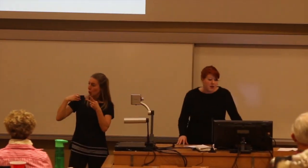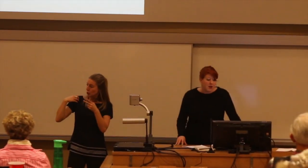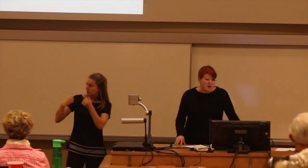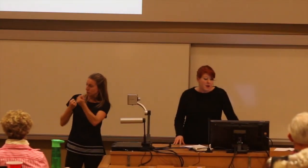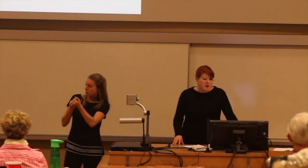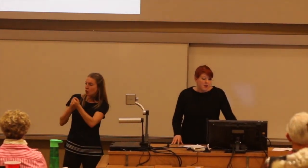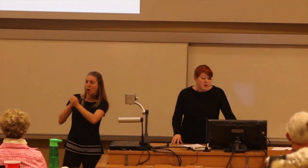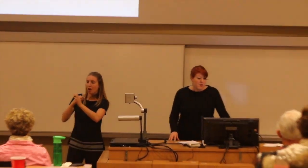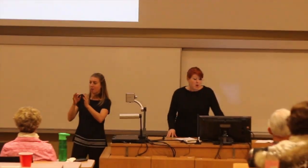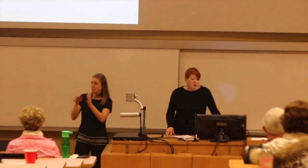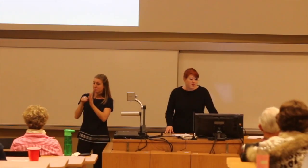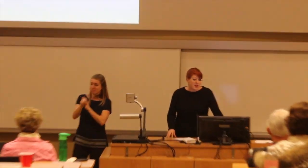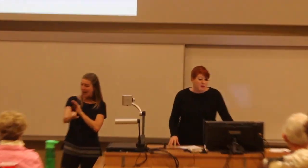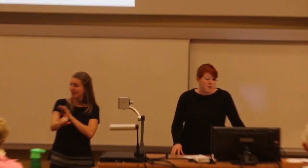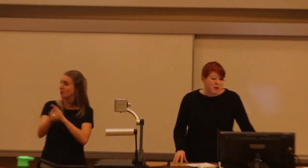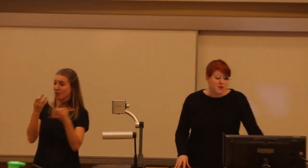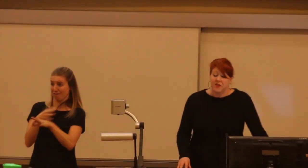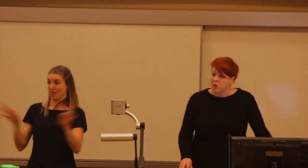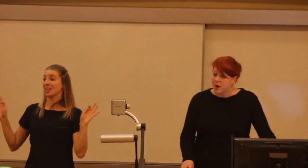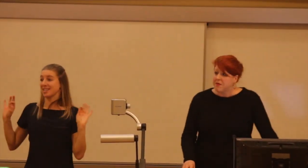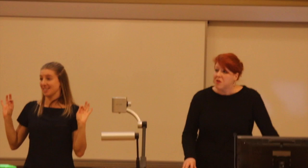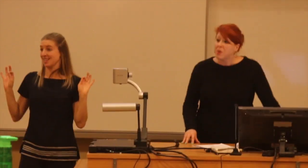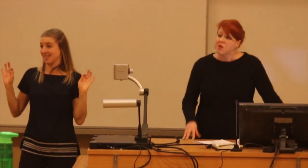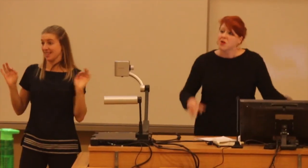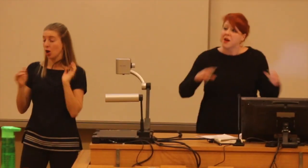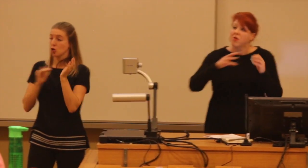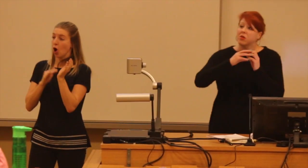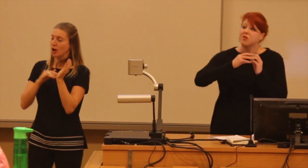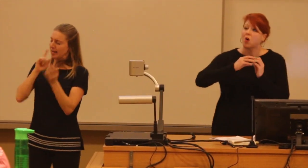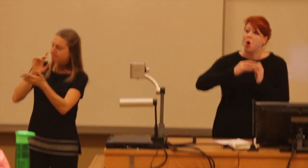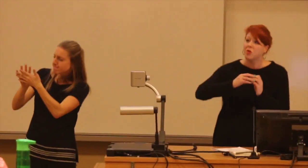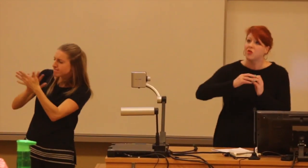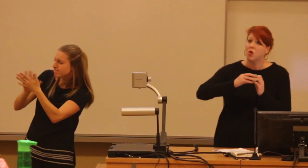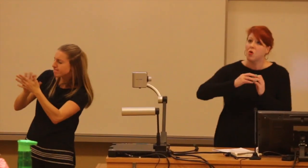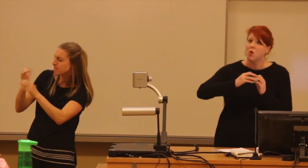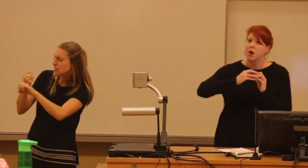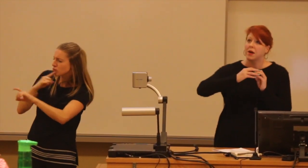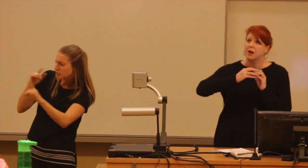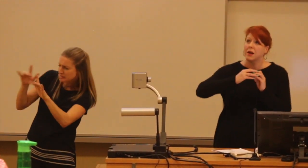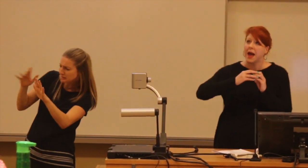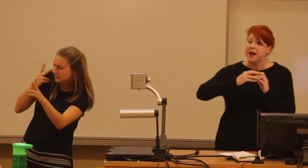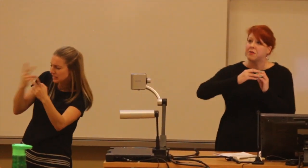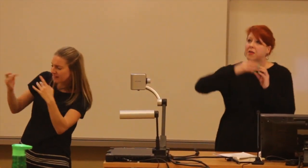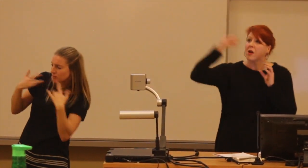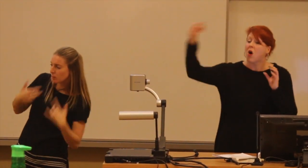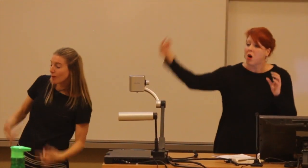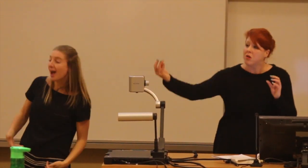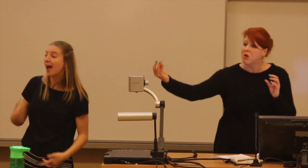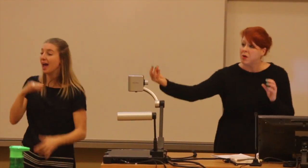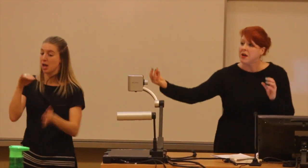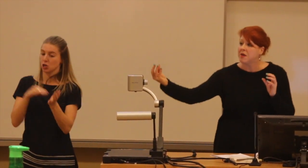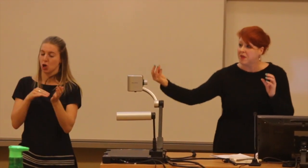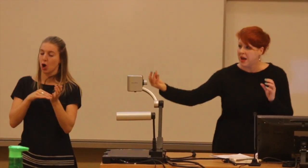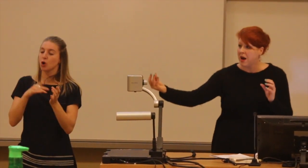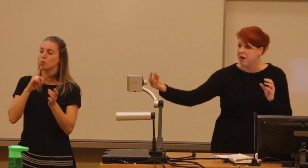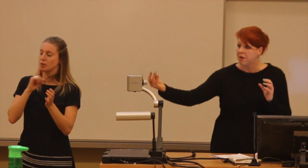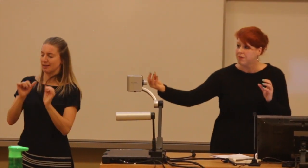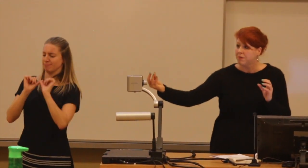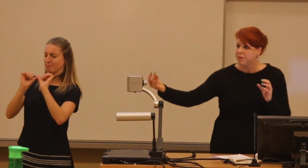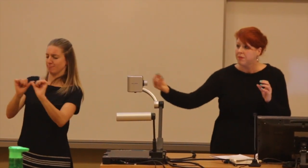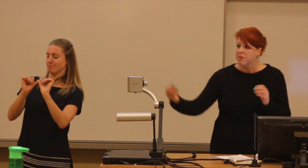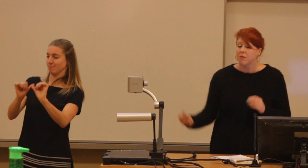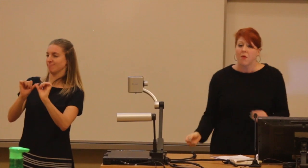cost. Doctors, again, can be able to screen for depression, and doctors also handle that continuity of